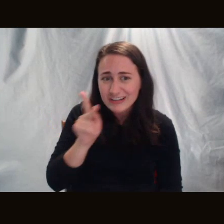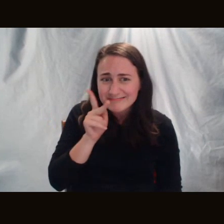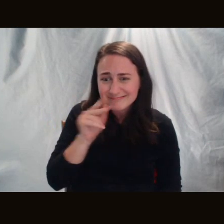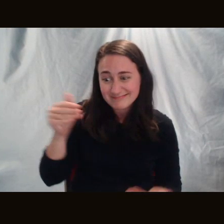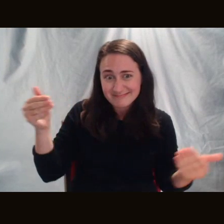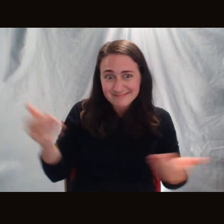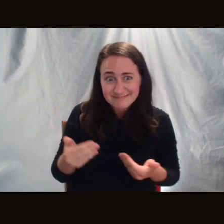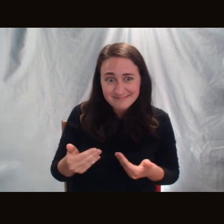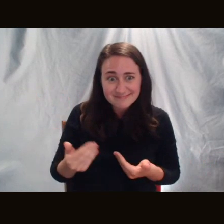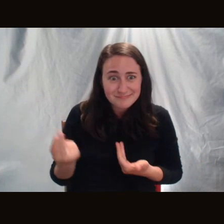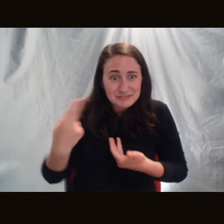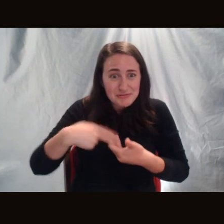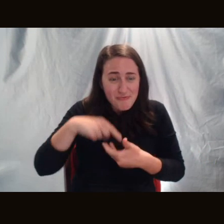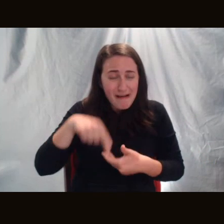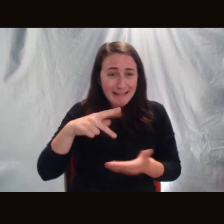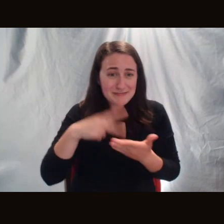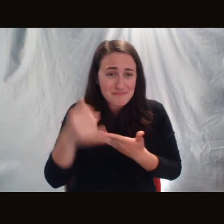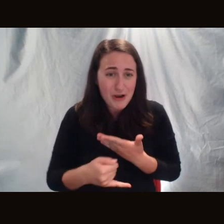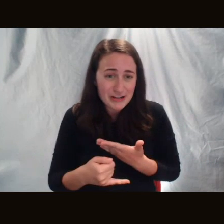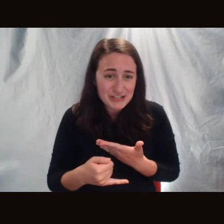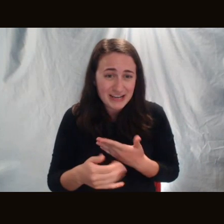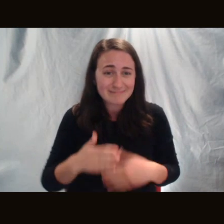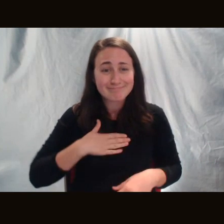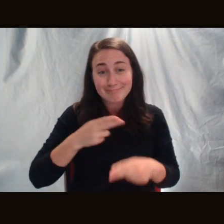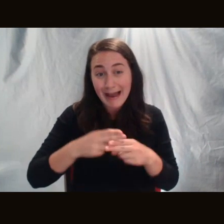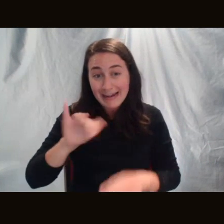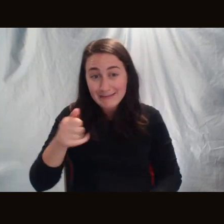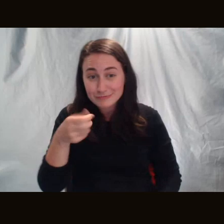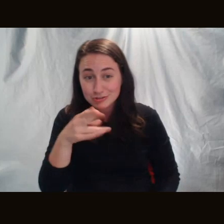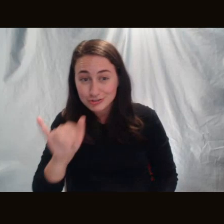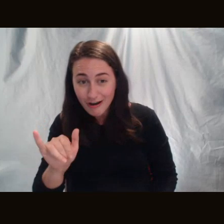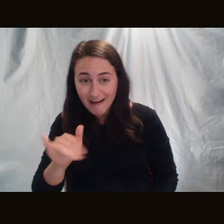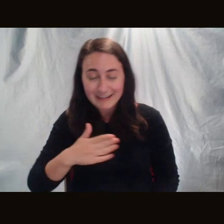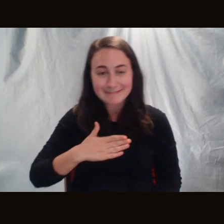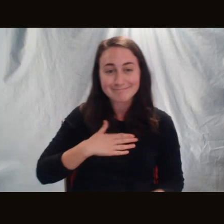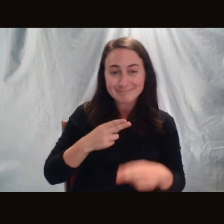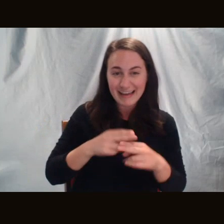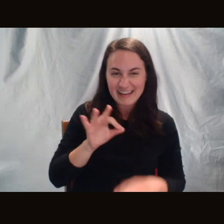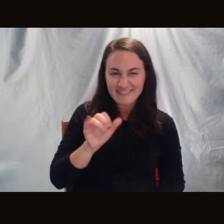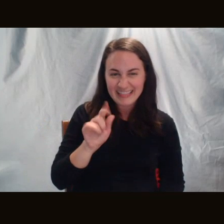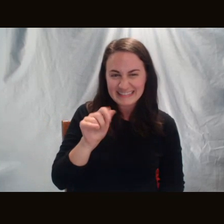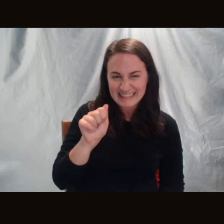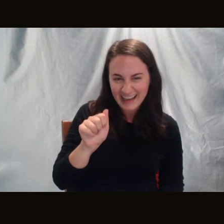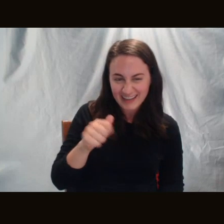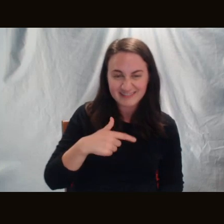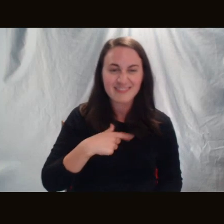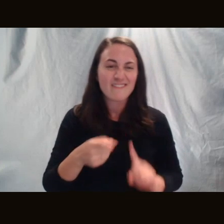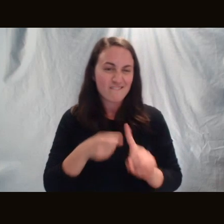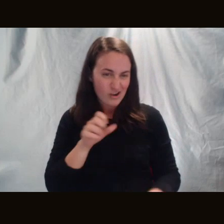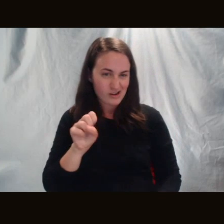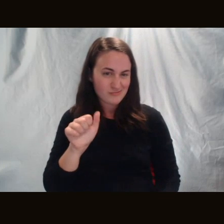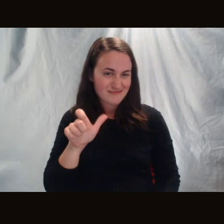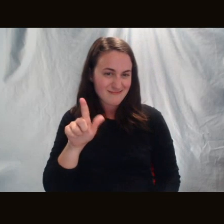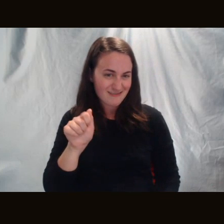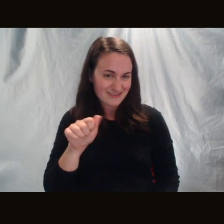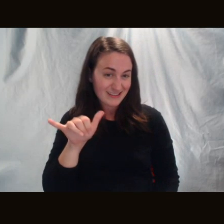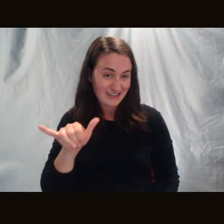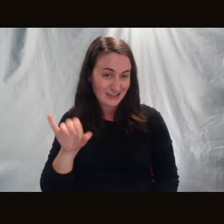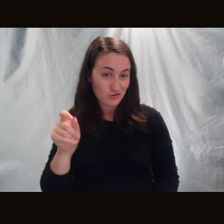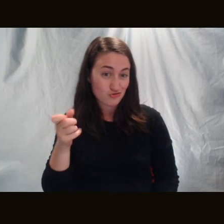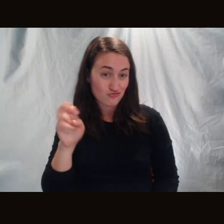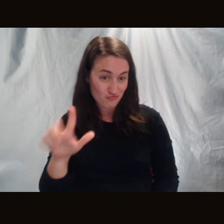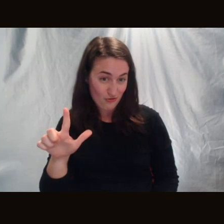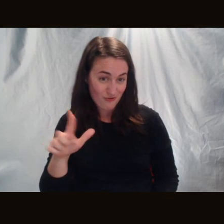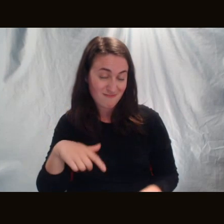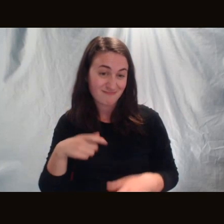of this great initiative and this project. My name is Johnny. Felicita. And we are from Salsa y Control Dance Company. And